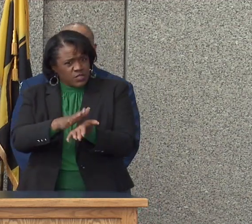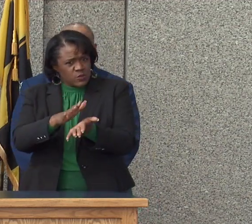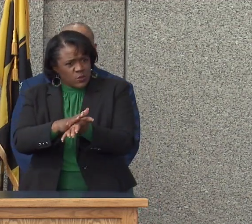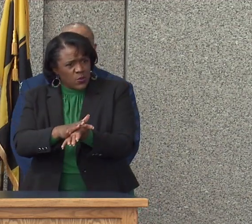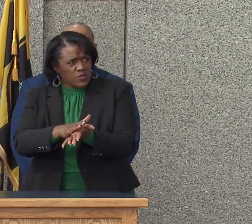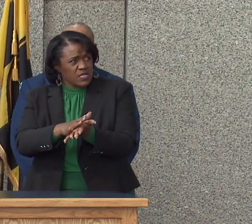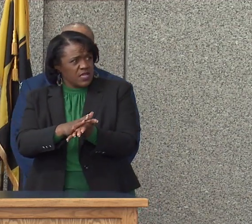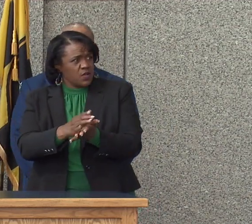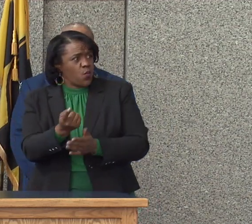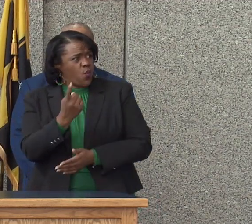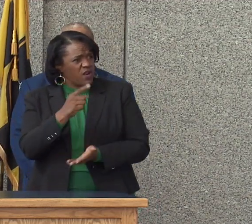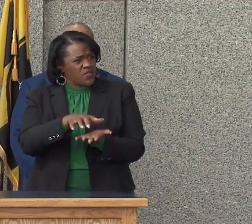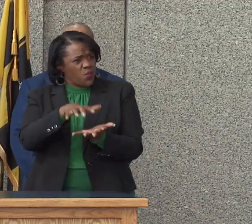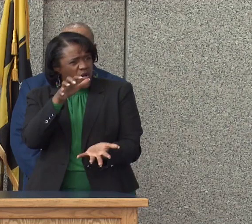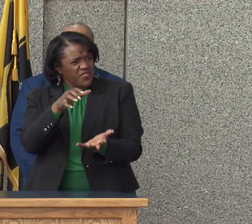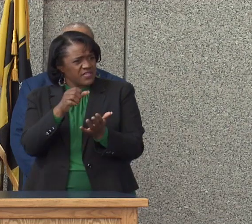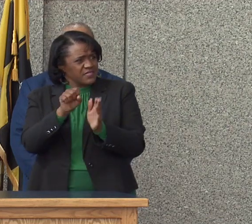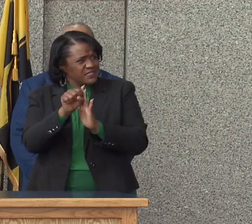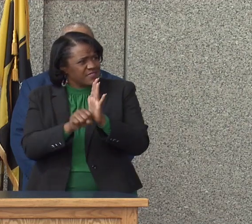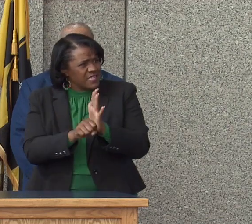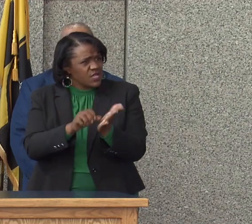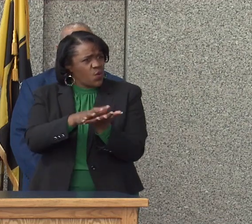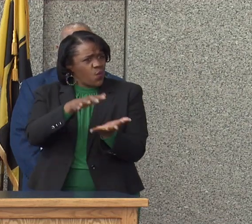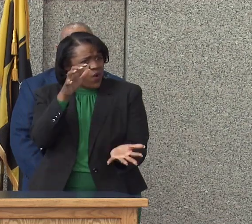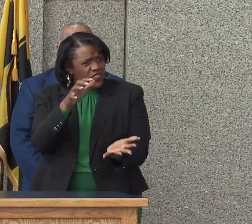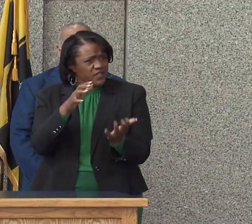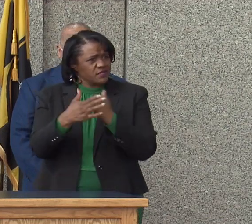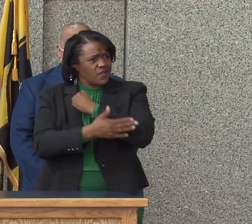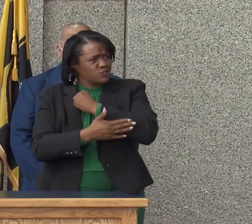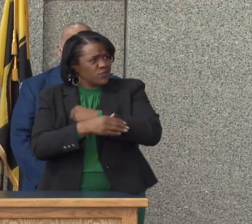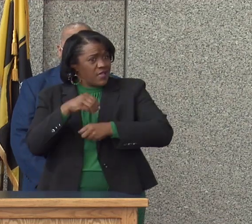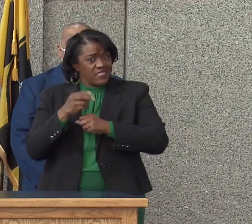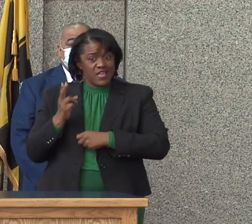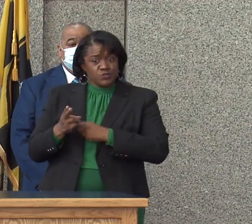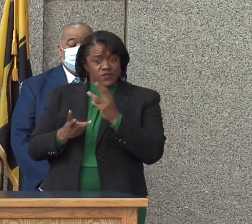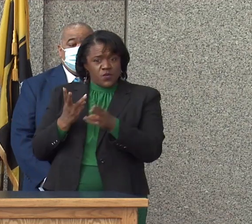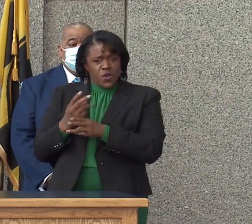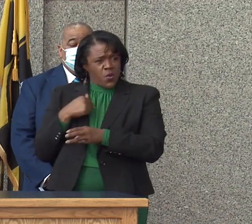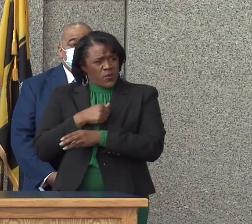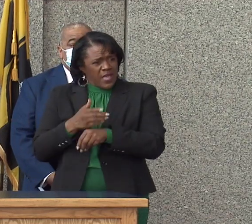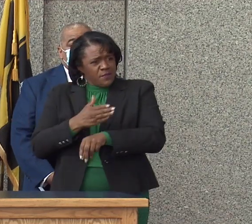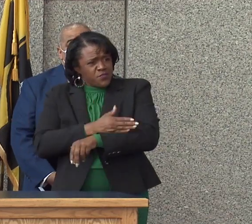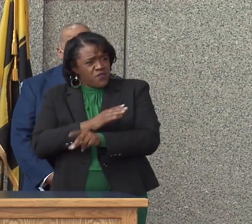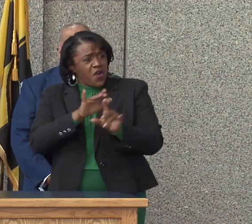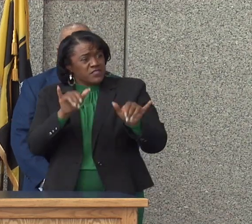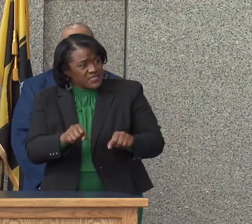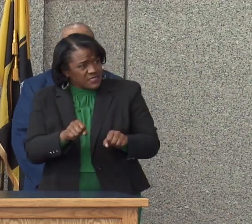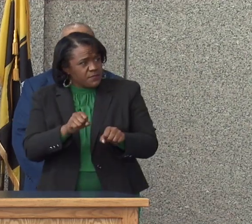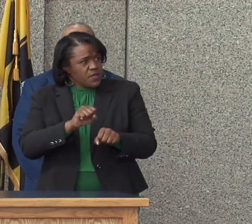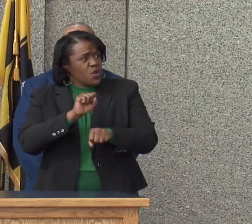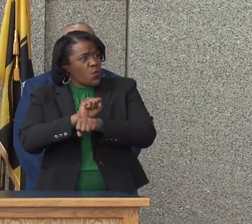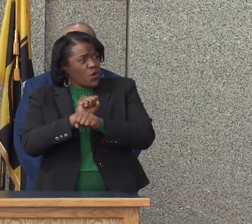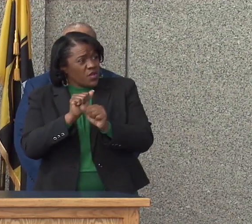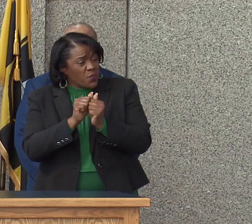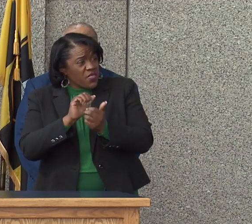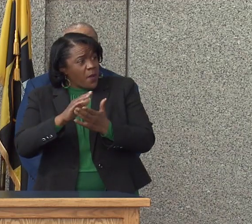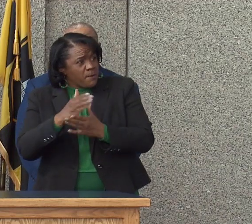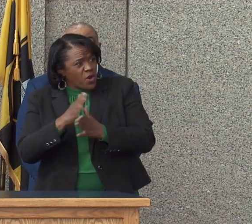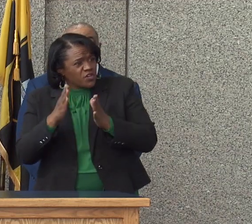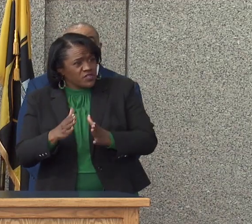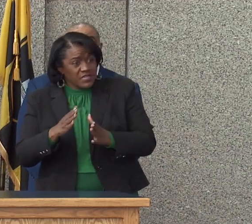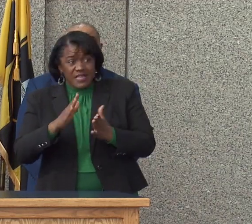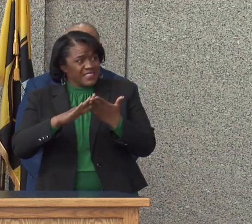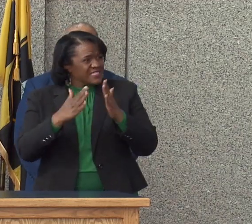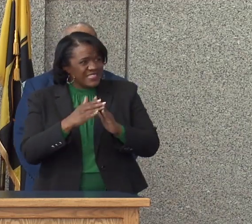in one of the wealthiest states in the wealthiest country in the history of the world, that we'll be able to improve our system working with our partners, again, because the city does